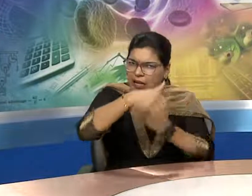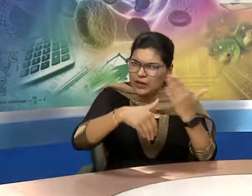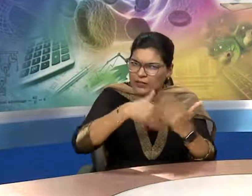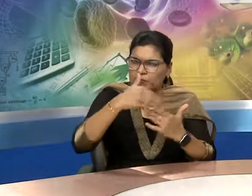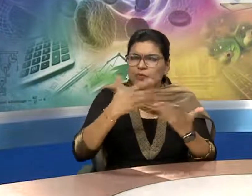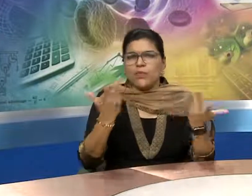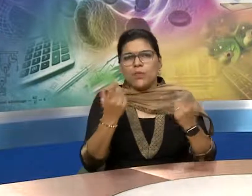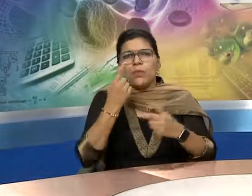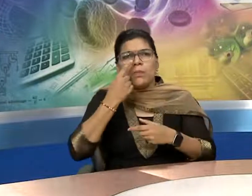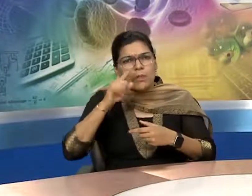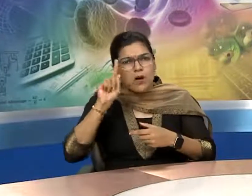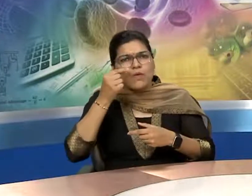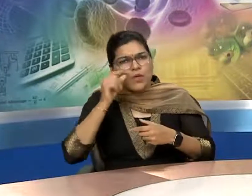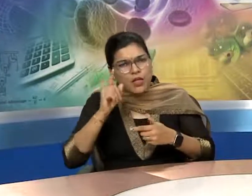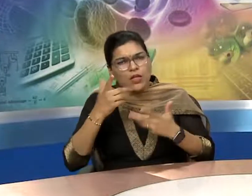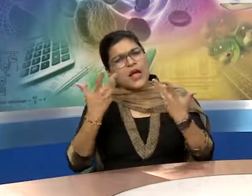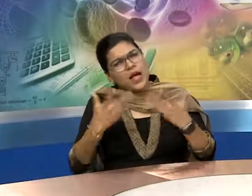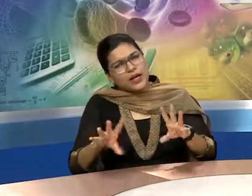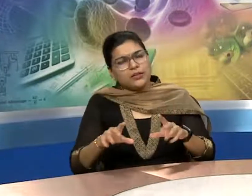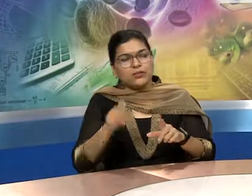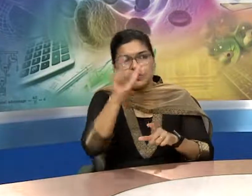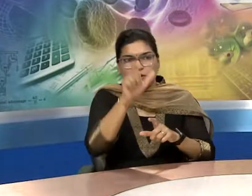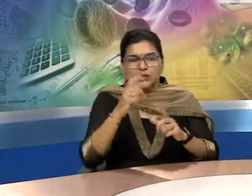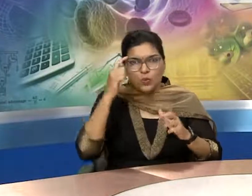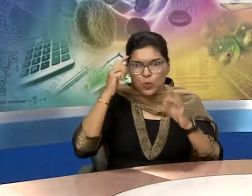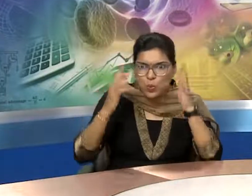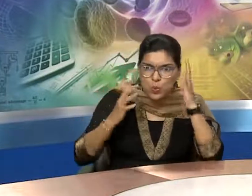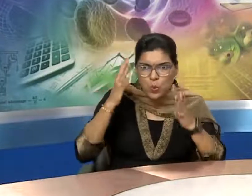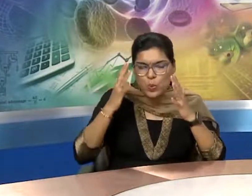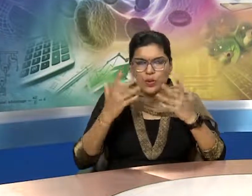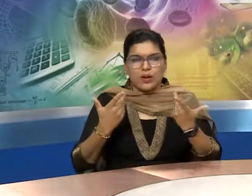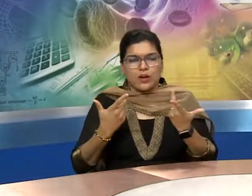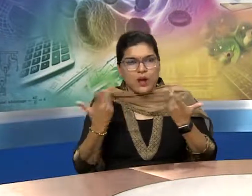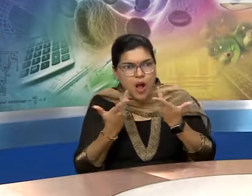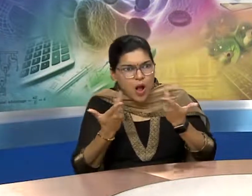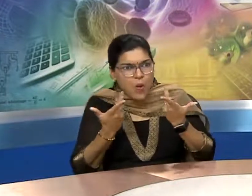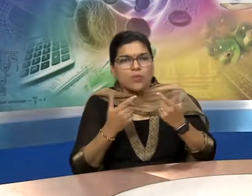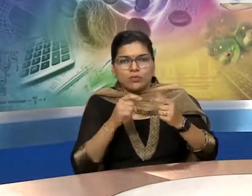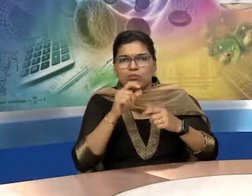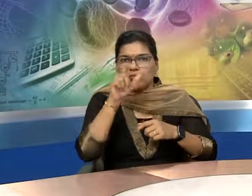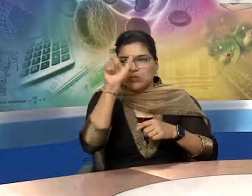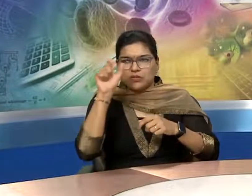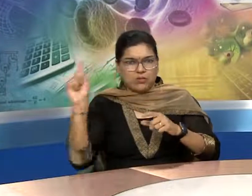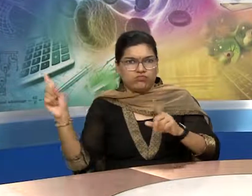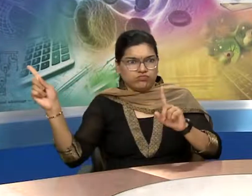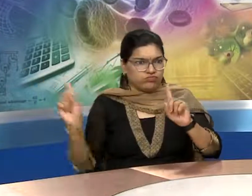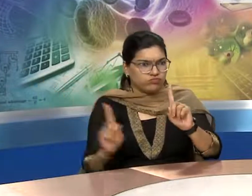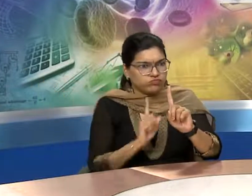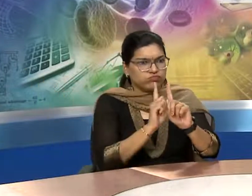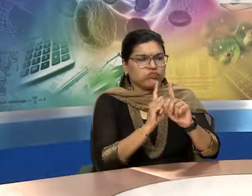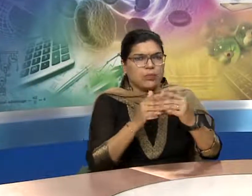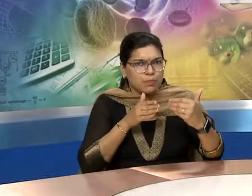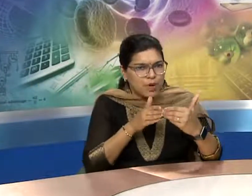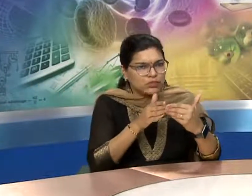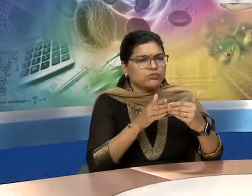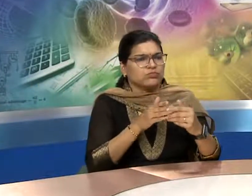Consultation can be done with any expert, whether the expert is doctor, whether the expert